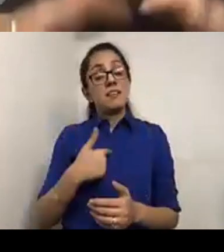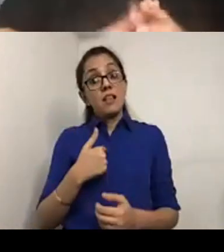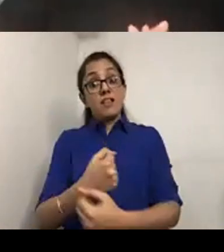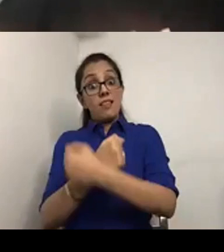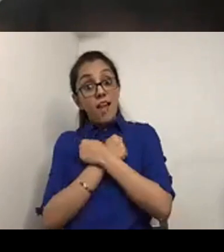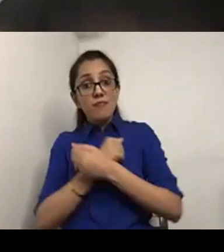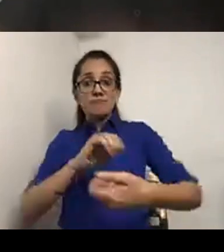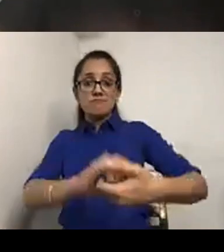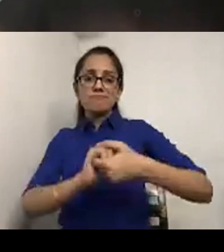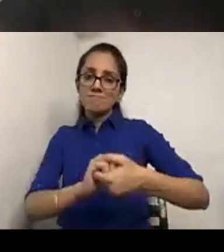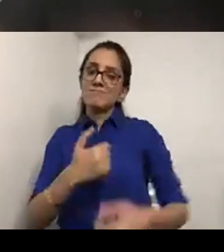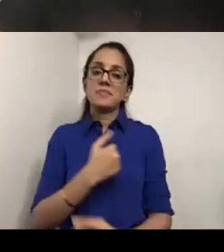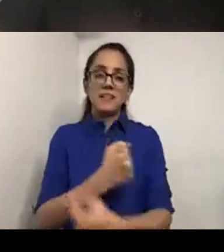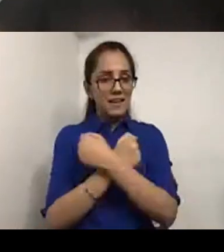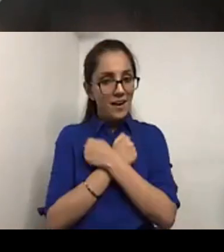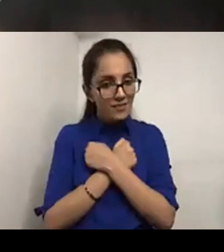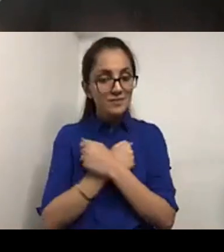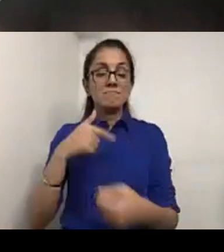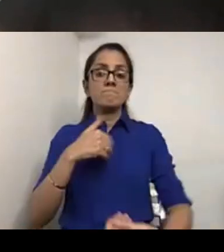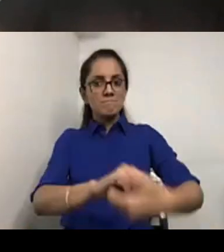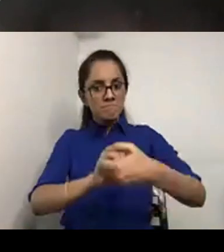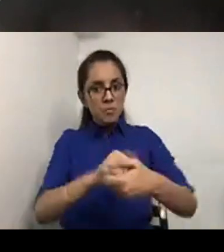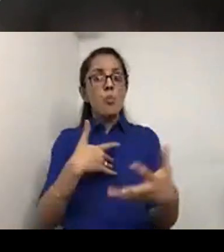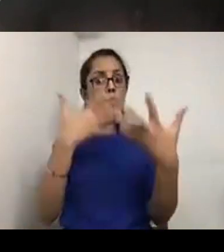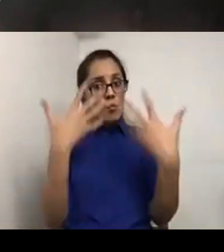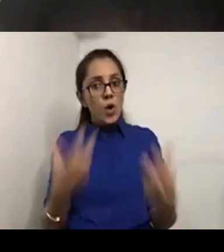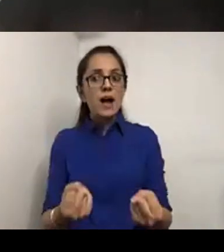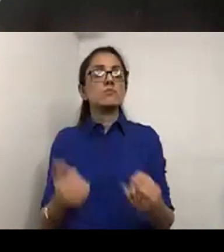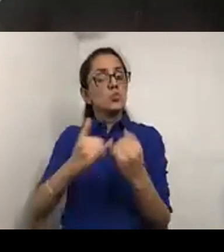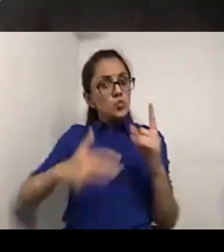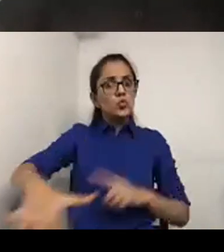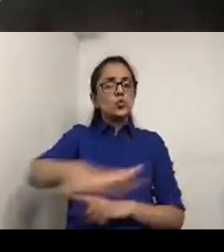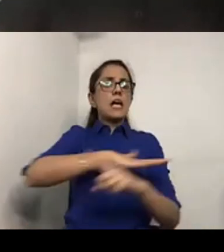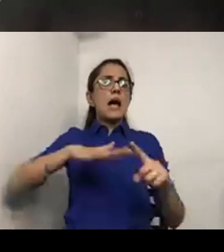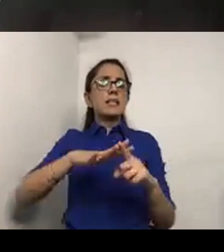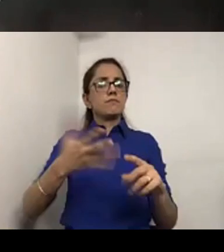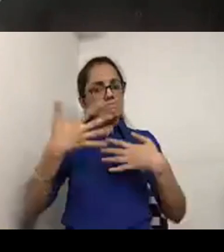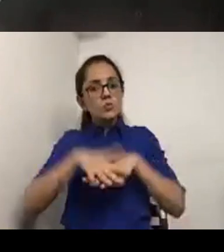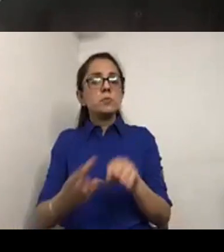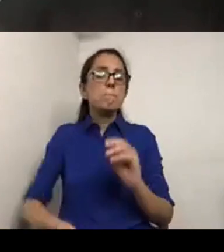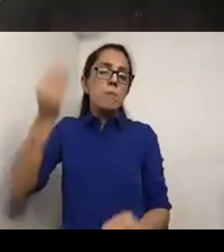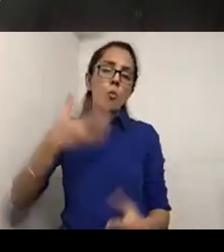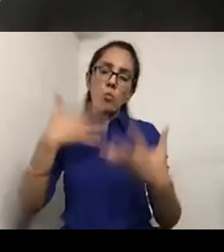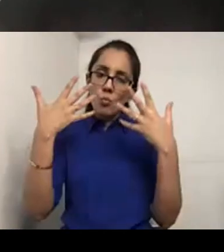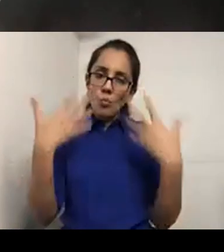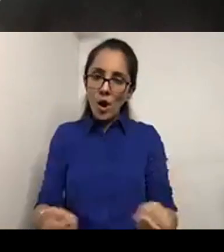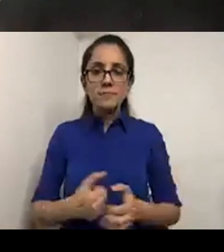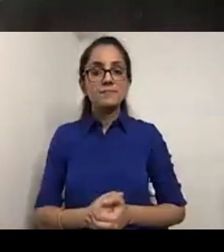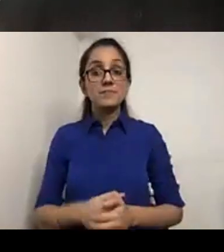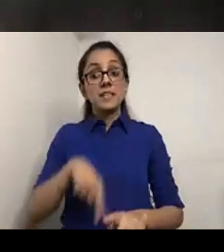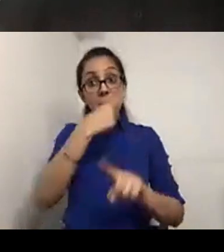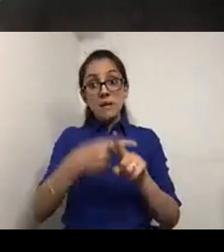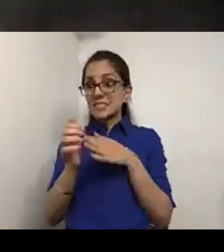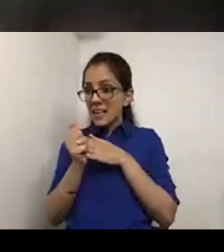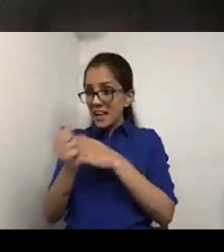partnership. I'm looking at this partnership to make a society of inclusiveness and also to guide